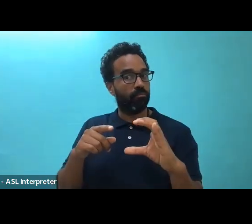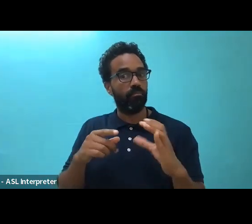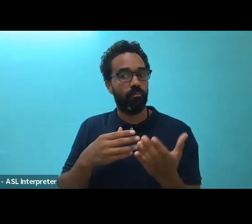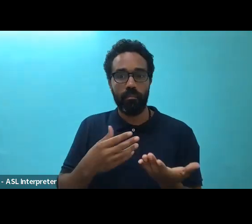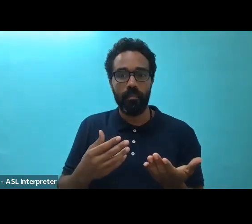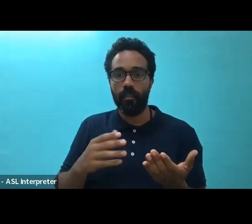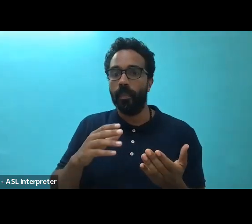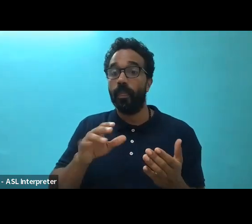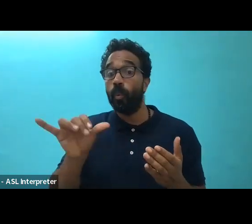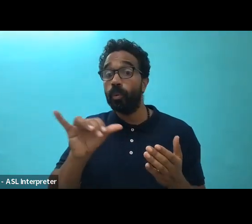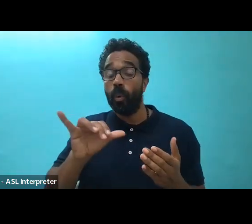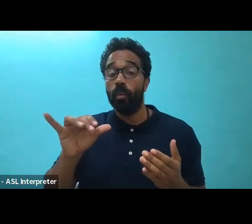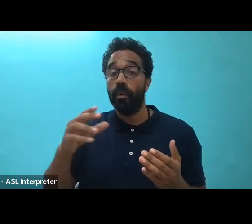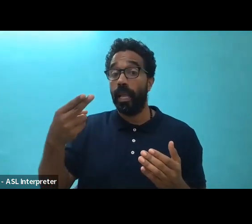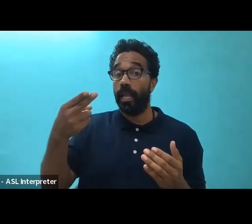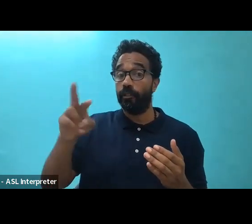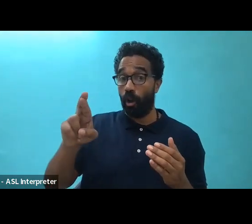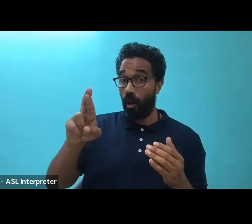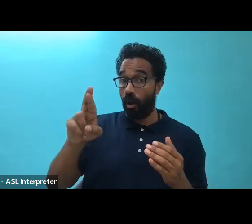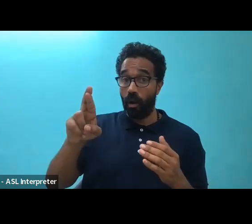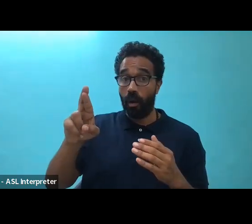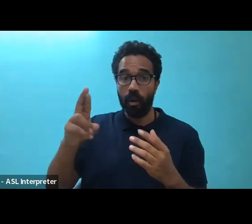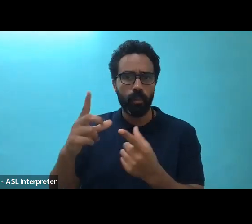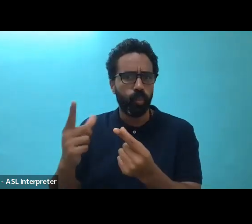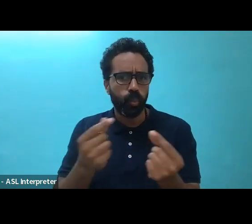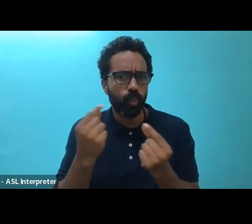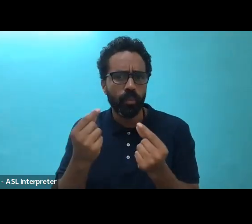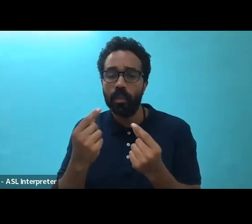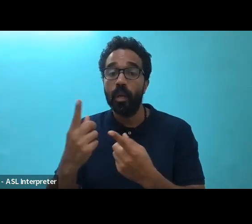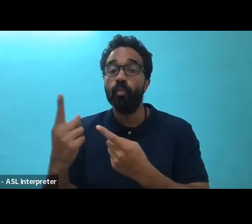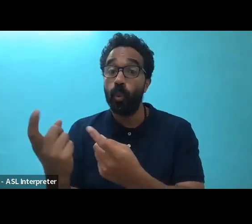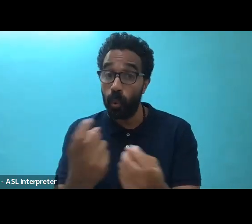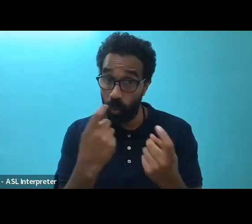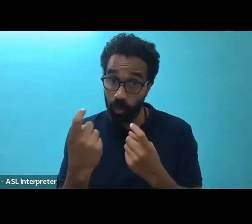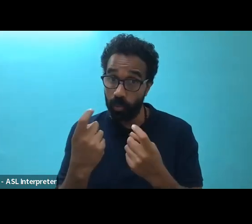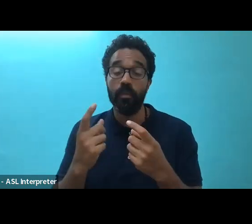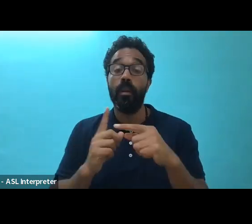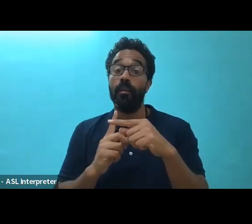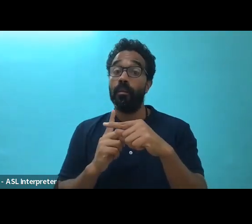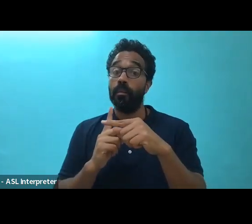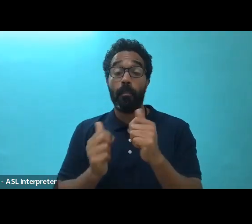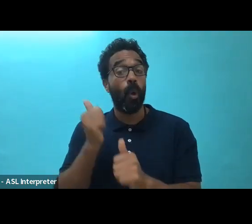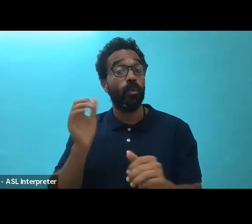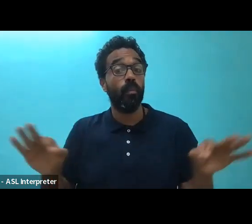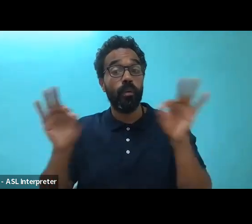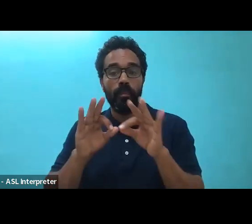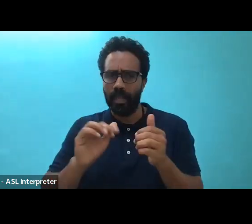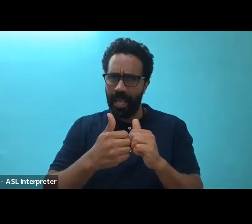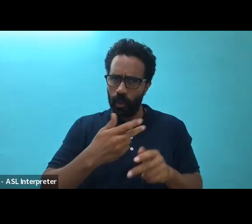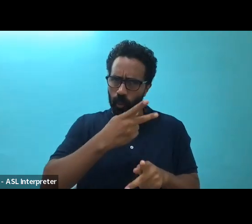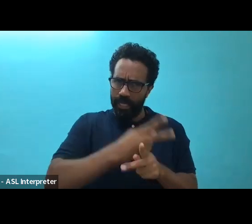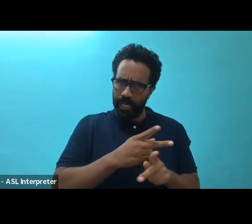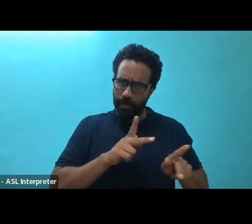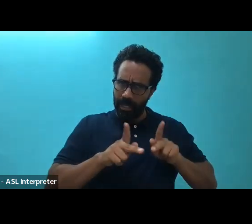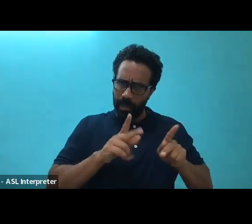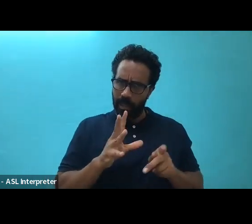HR practices, what are you doing from a recruitment standpoint? But even more important, what are you doing to retain the people in